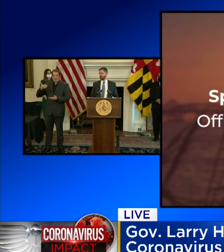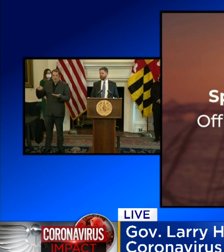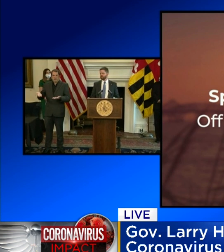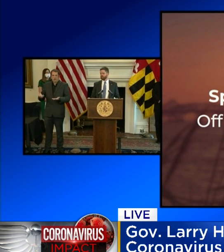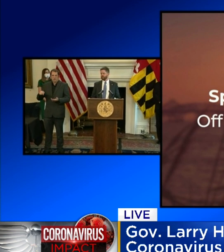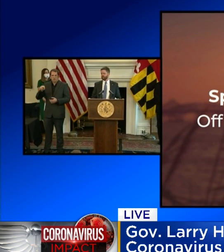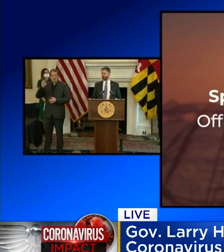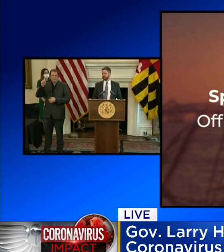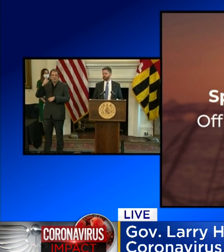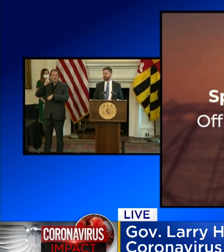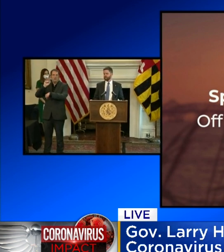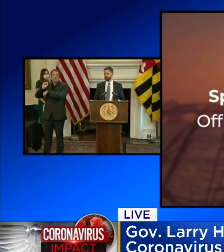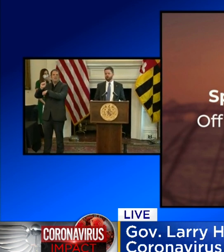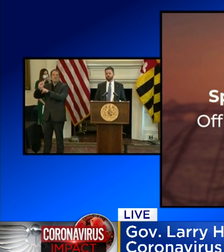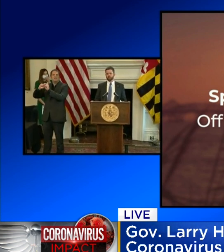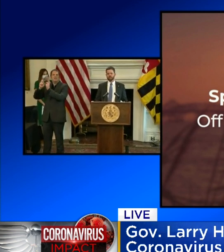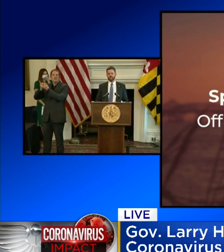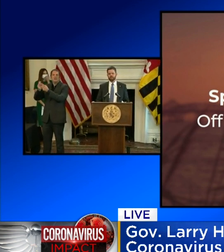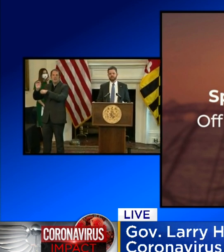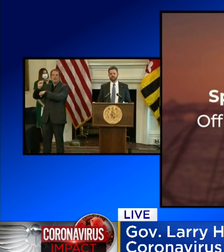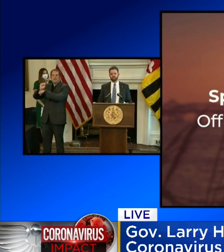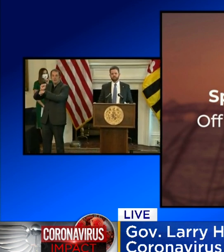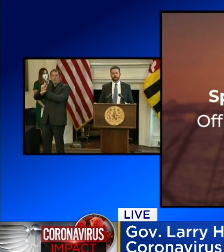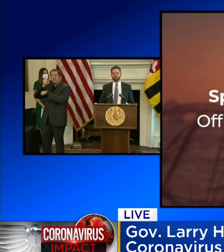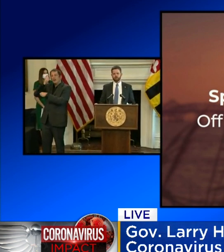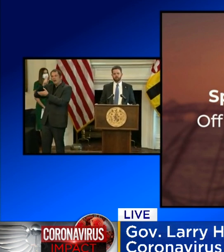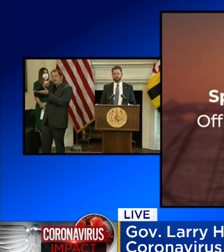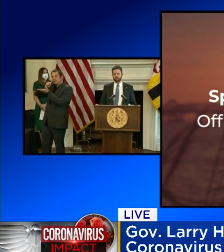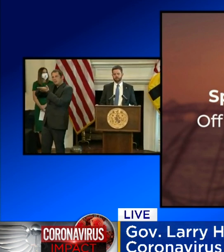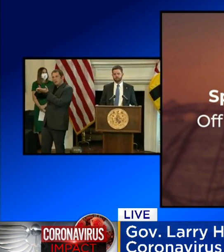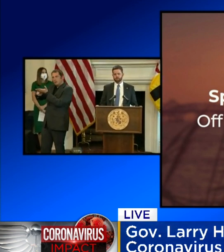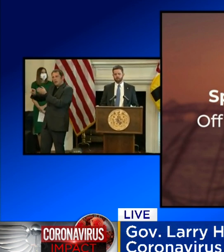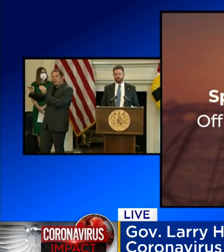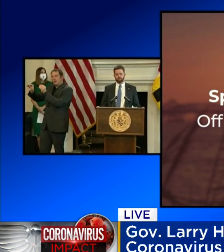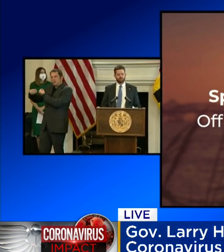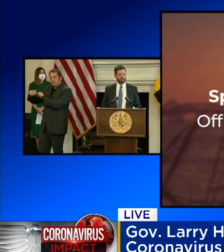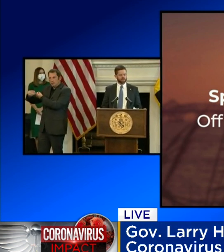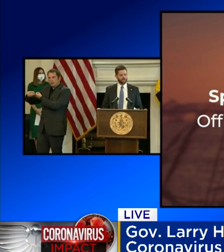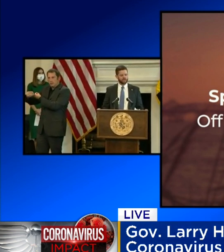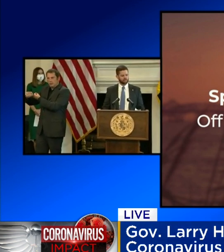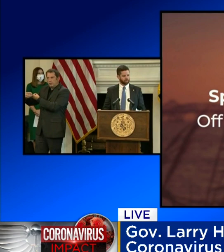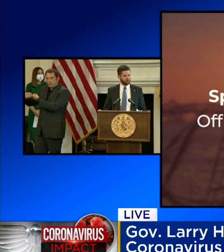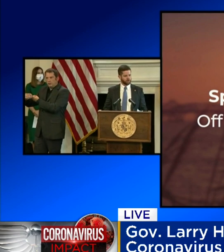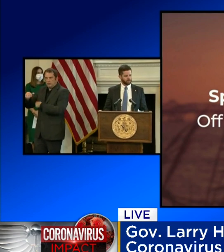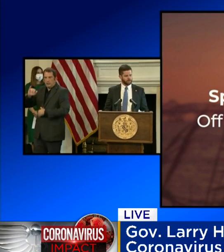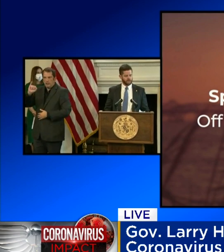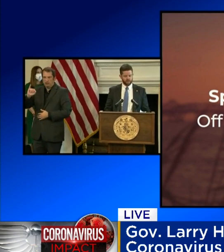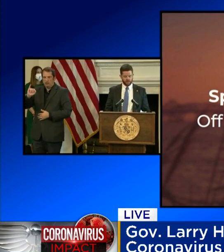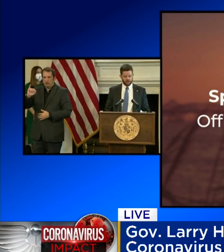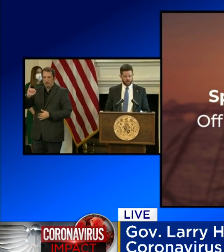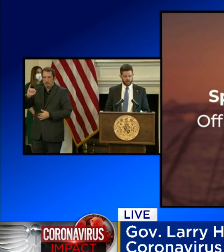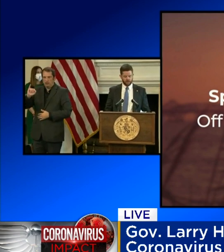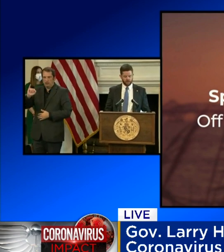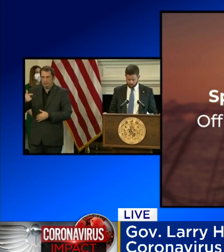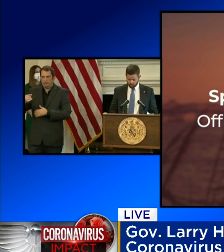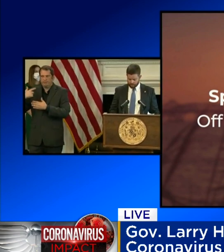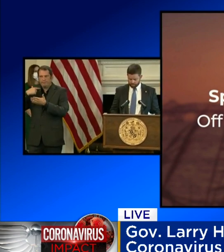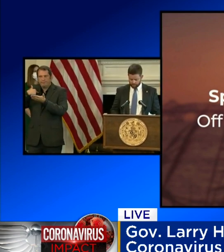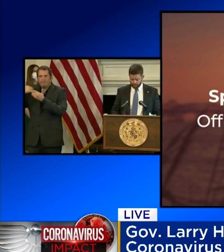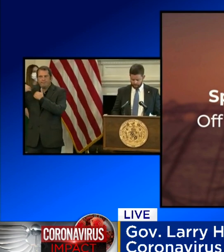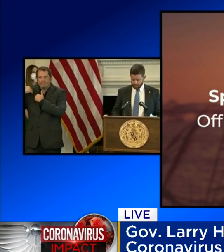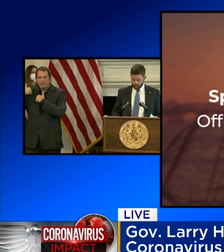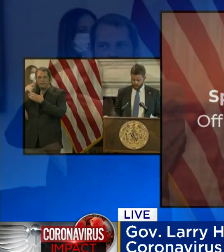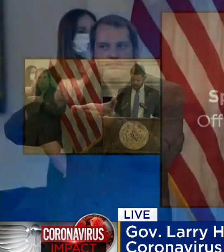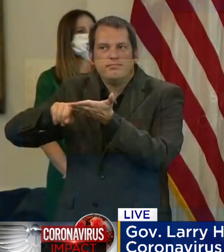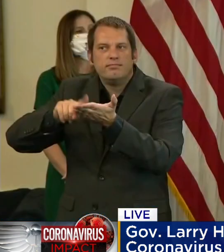law enforcement agency primarily responsible for investigating fraud in the unemployment insurance program. And we take great pride in